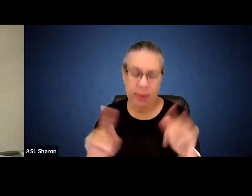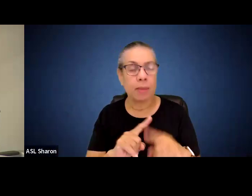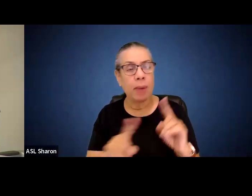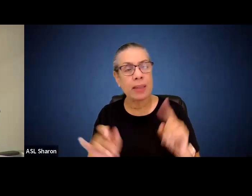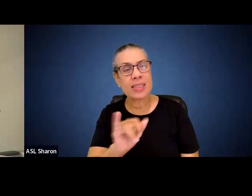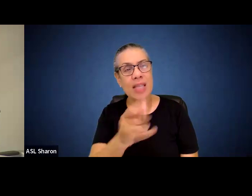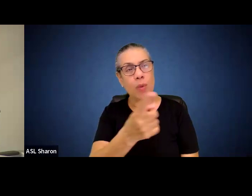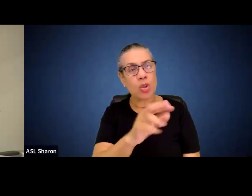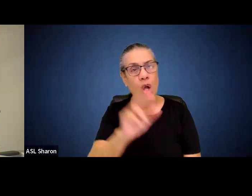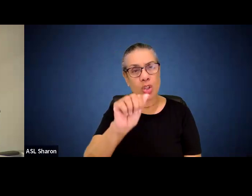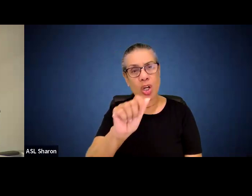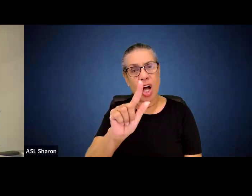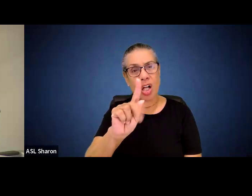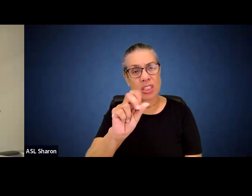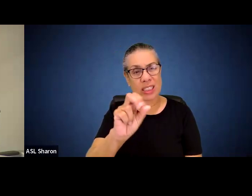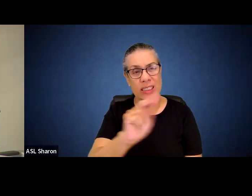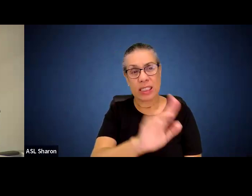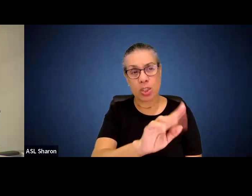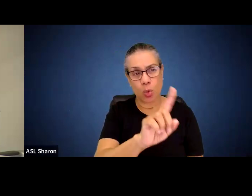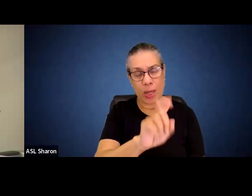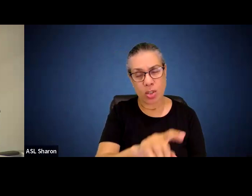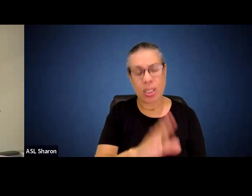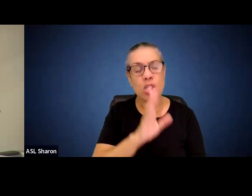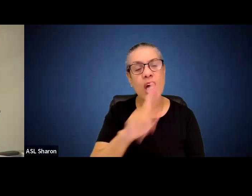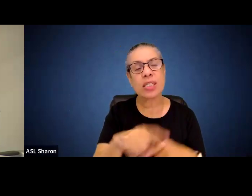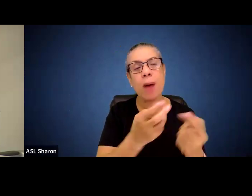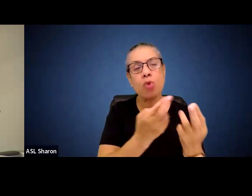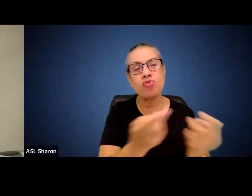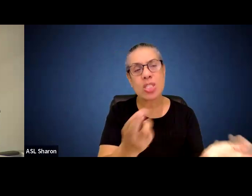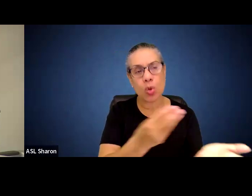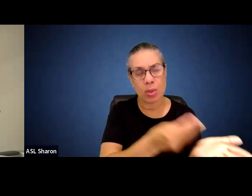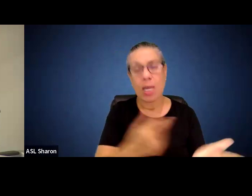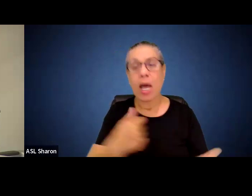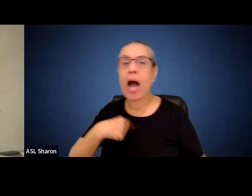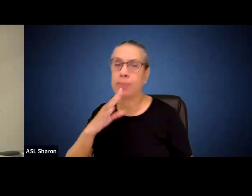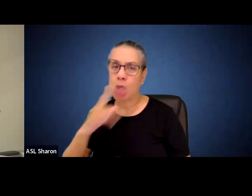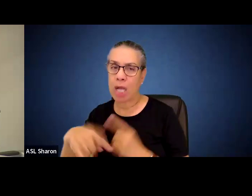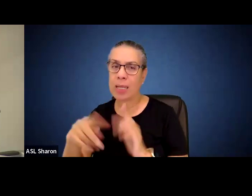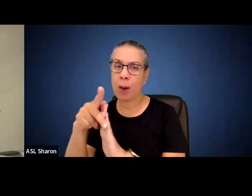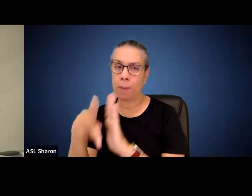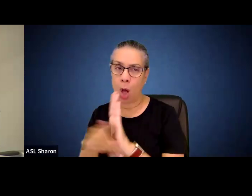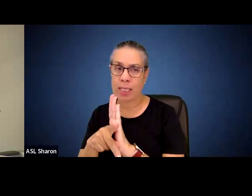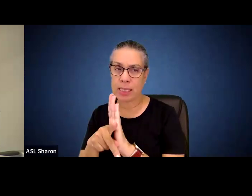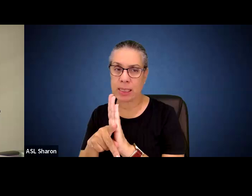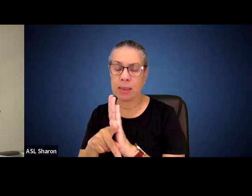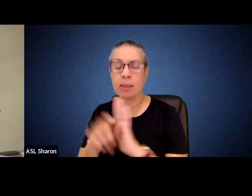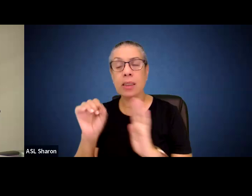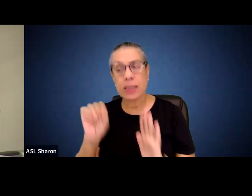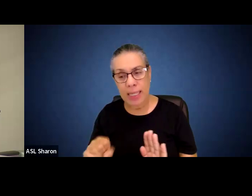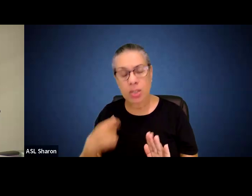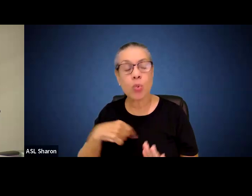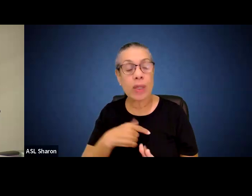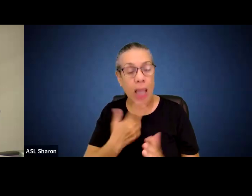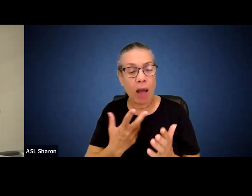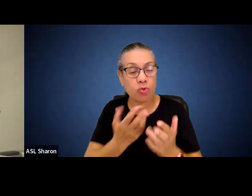Elkin's question, is his question was about resources, and mine is actually about policy. While there are additional